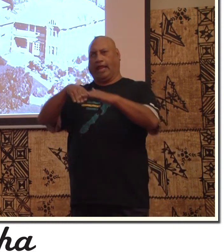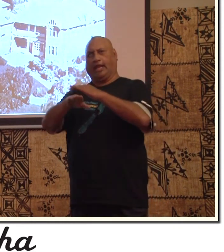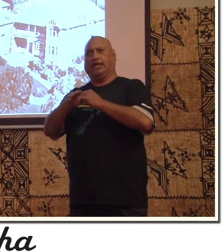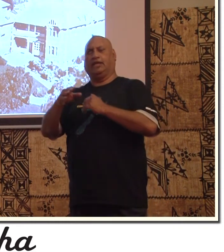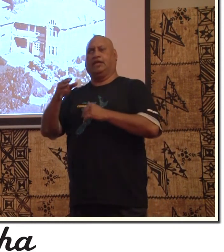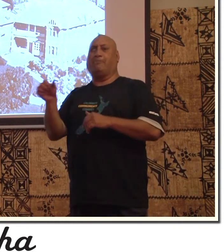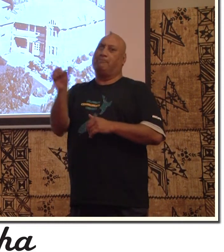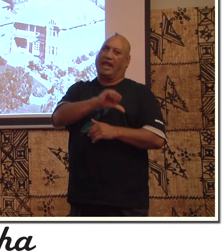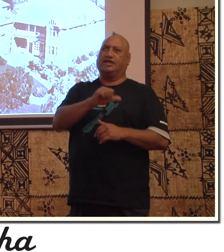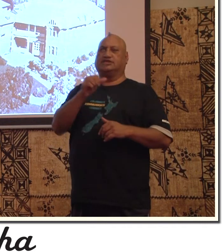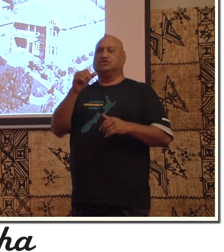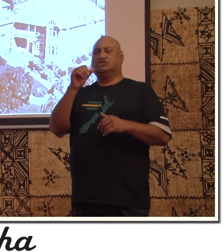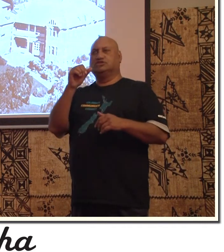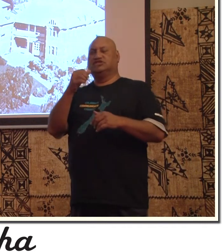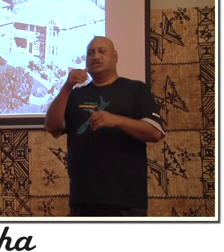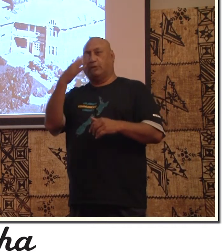Oh,